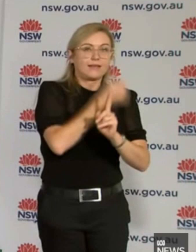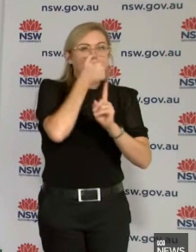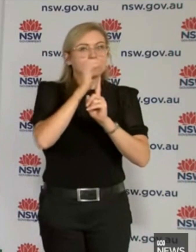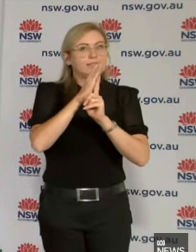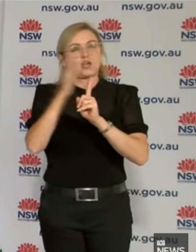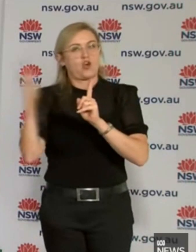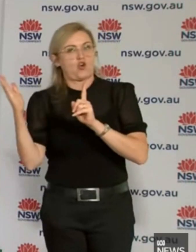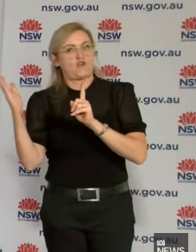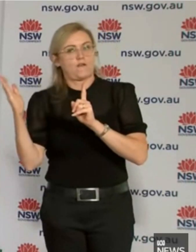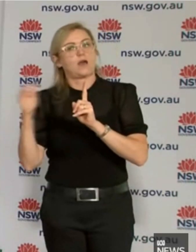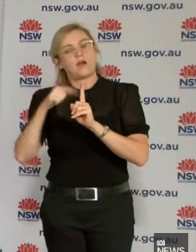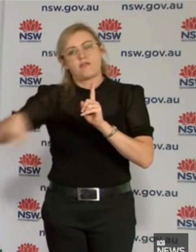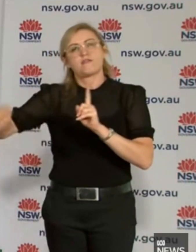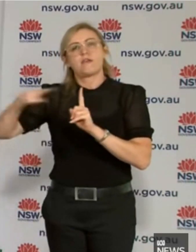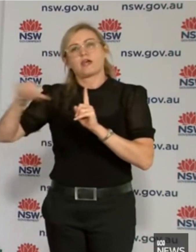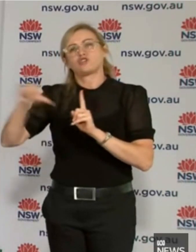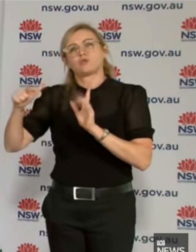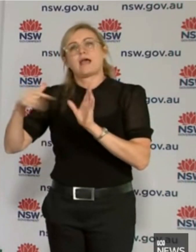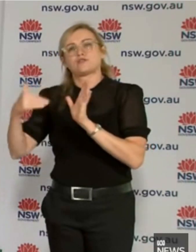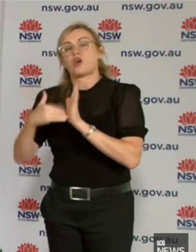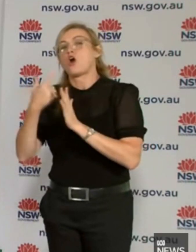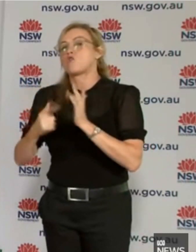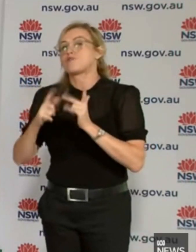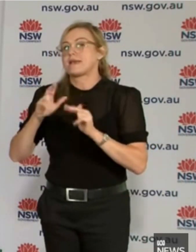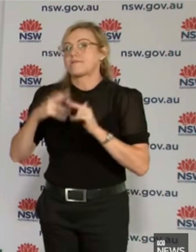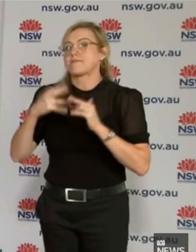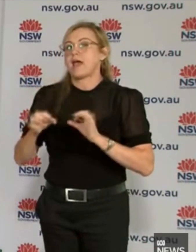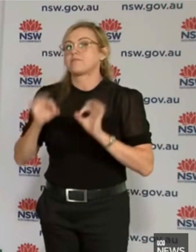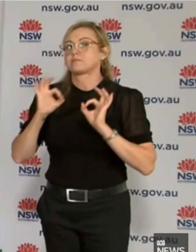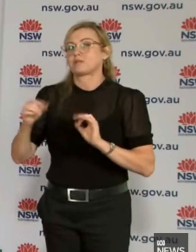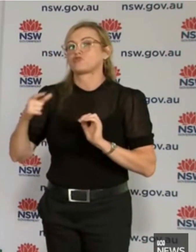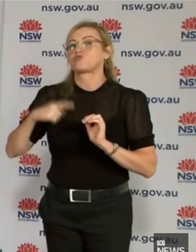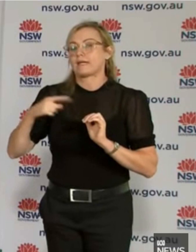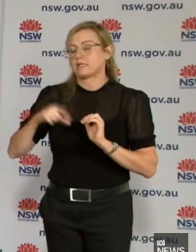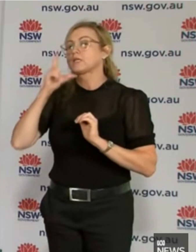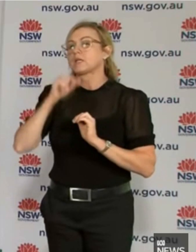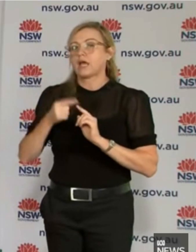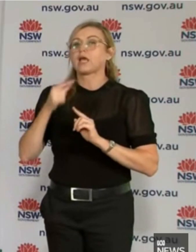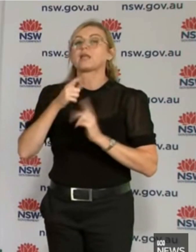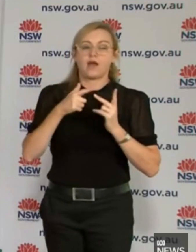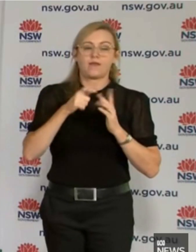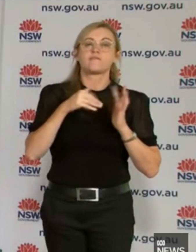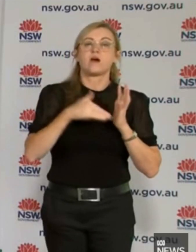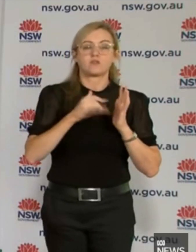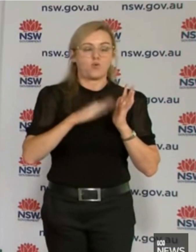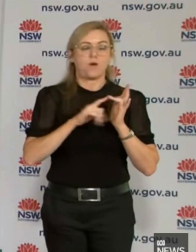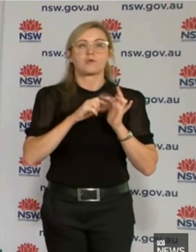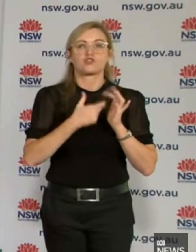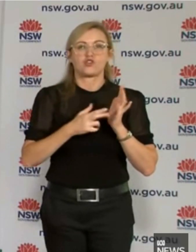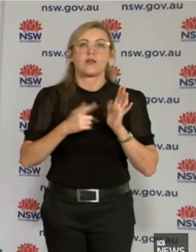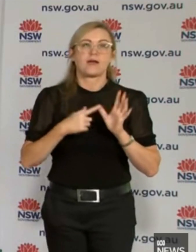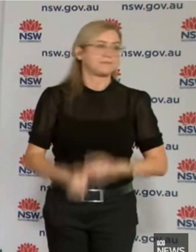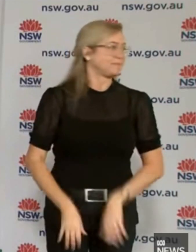age groups should use AZ unless they have a medical reason for not having AstraZeneca. Minister, I'm just hearing that there is